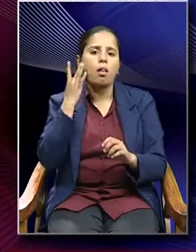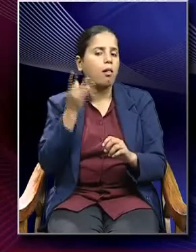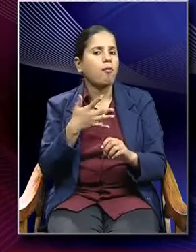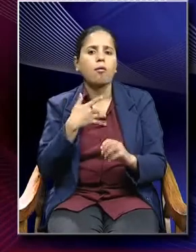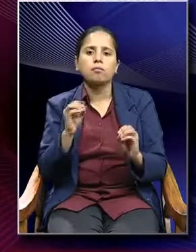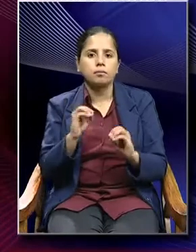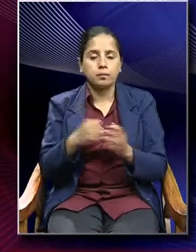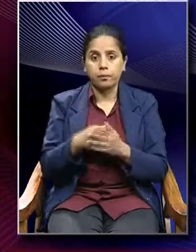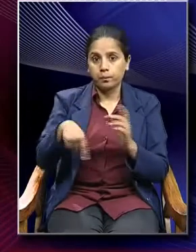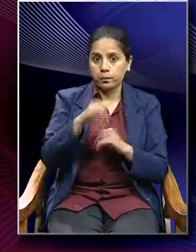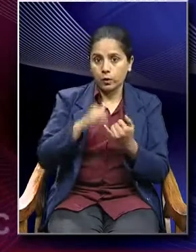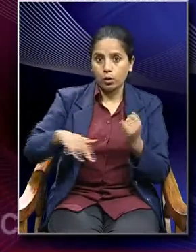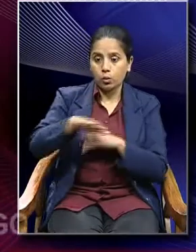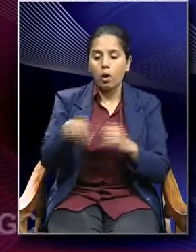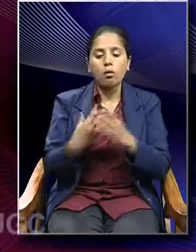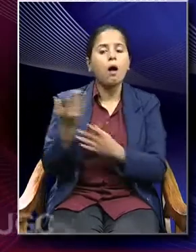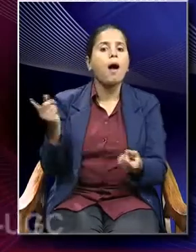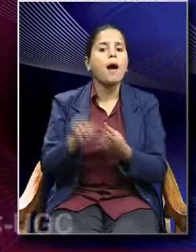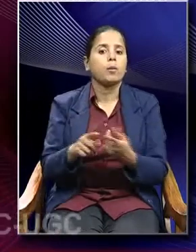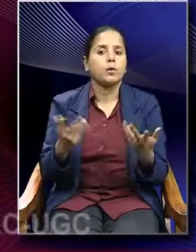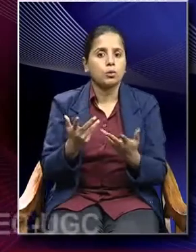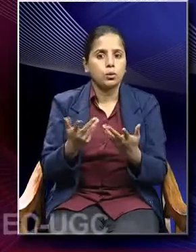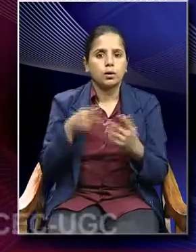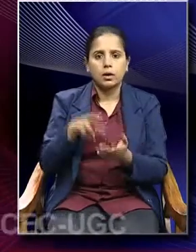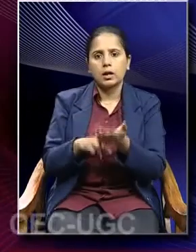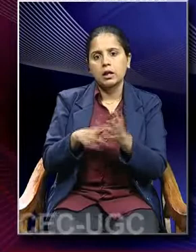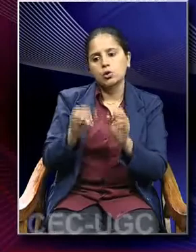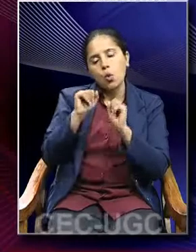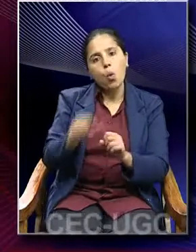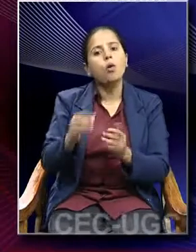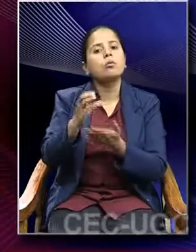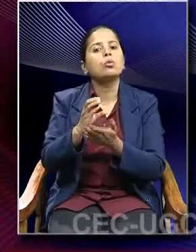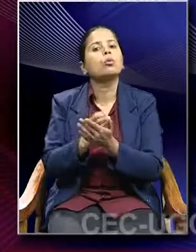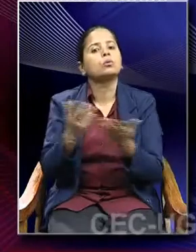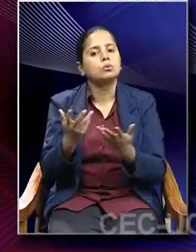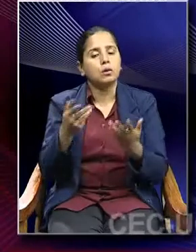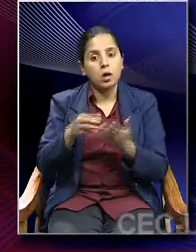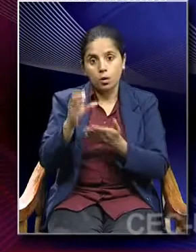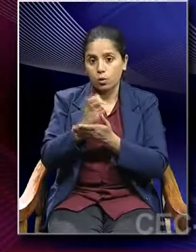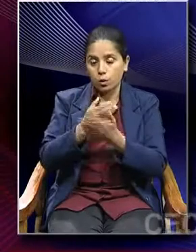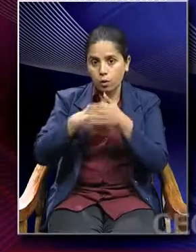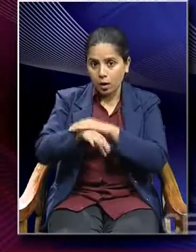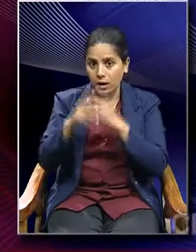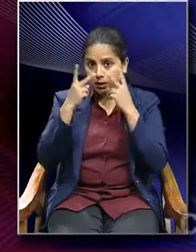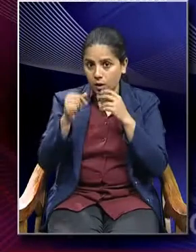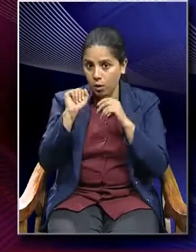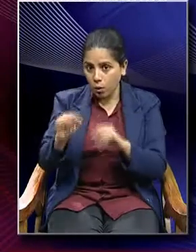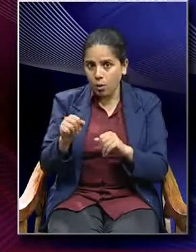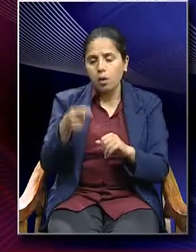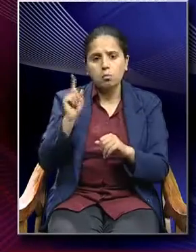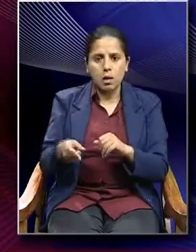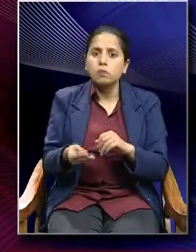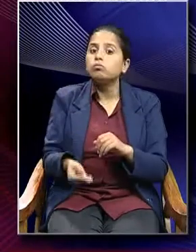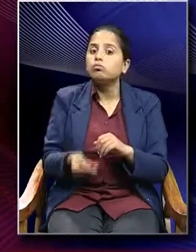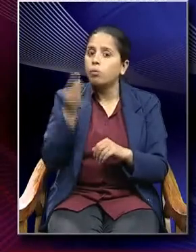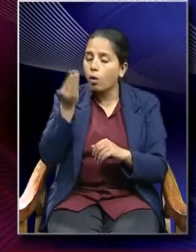Sociology emerged because of the nature of the discipline, because the discipline was to integrate